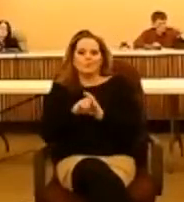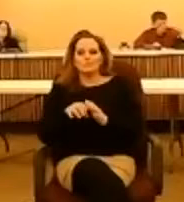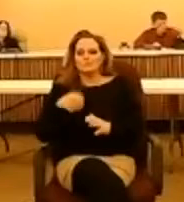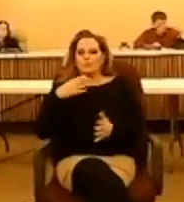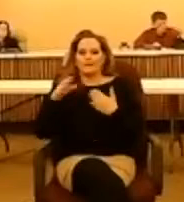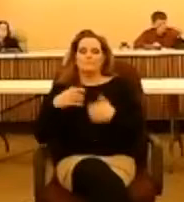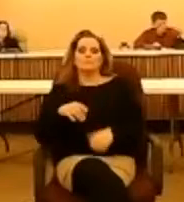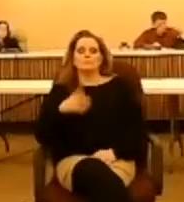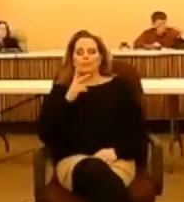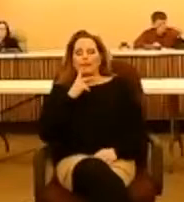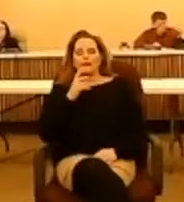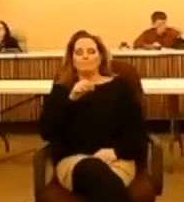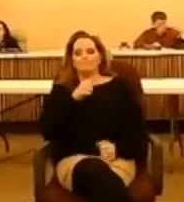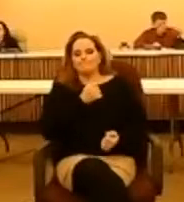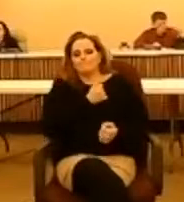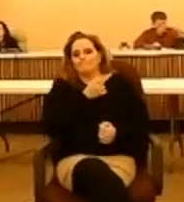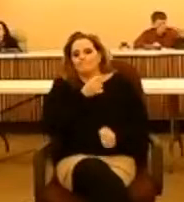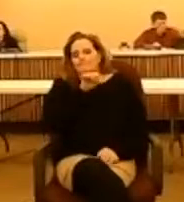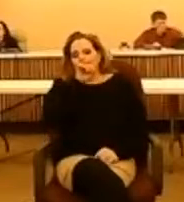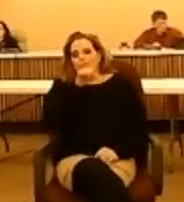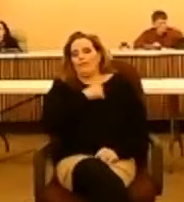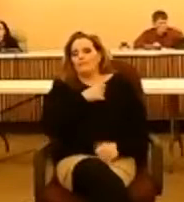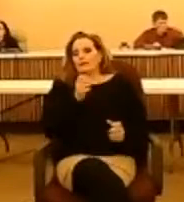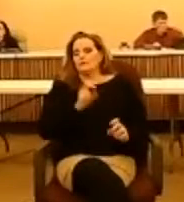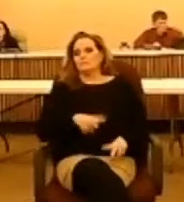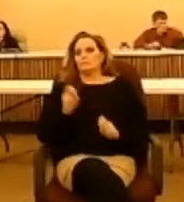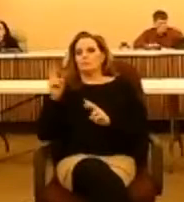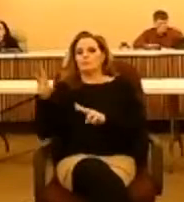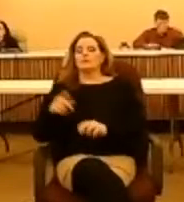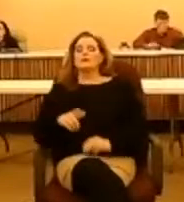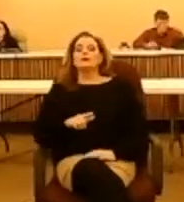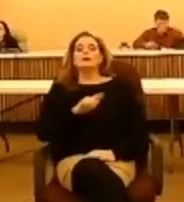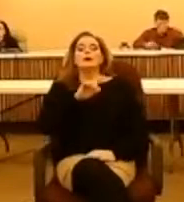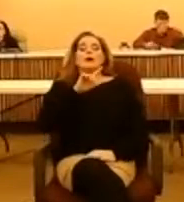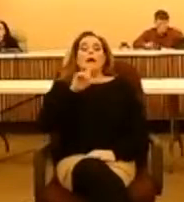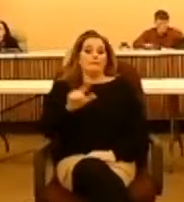on the website. And the library, just watch